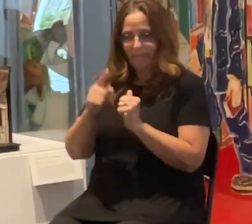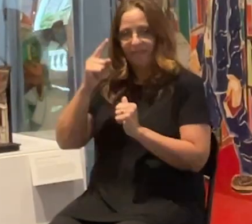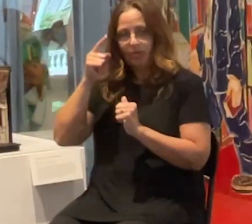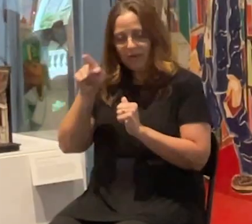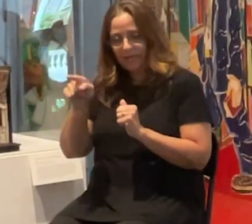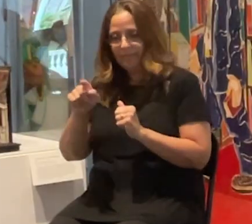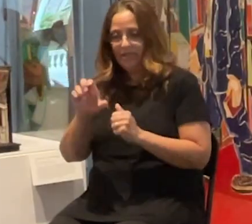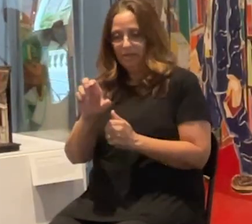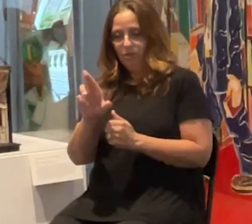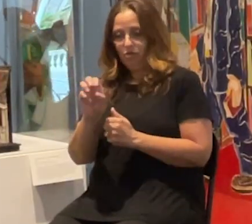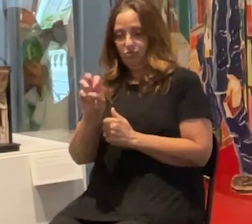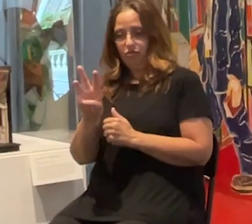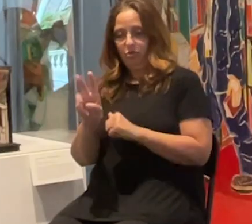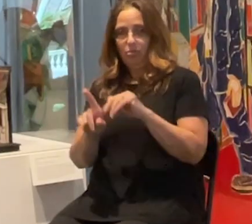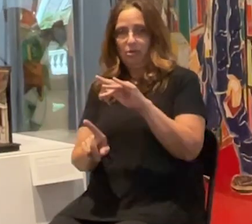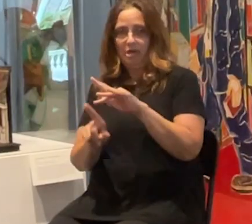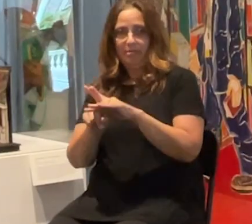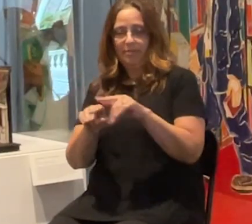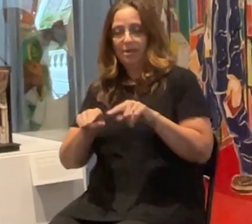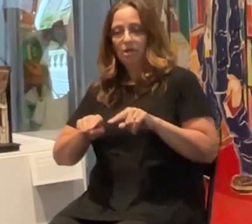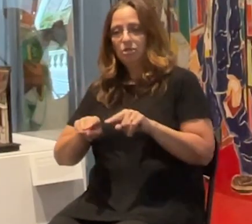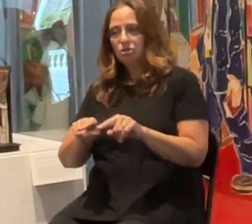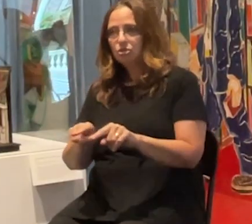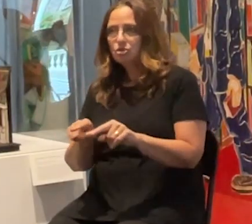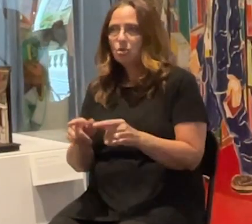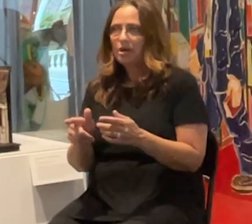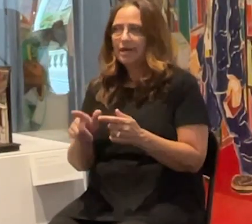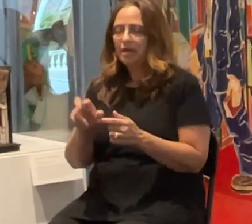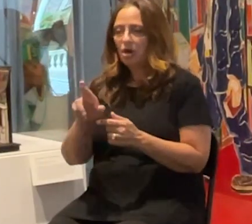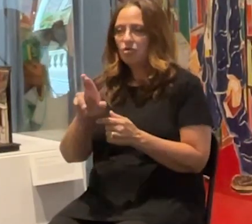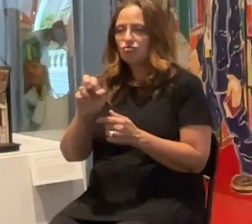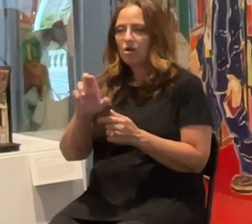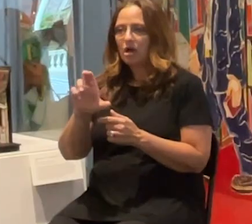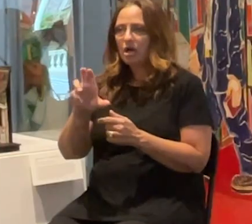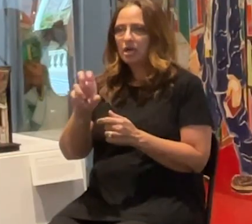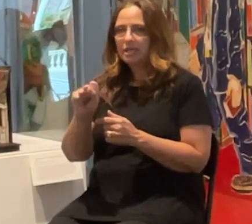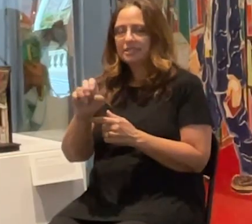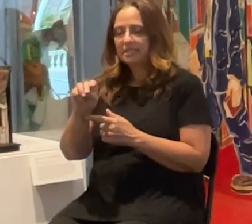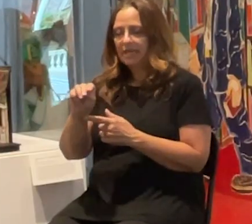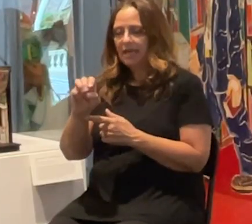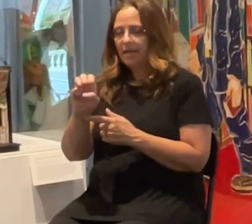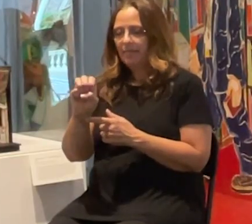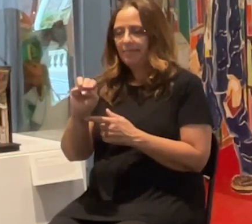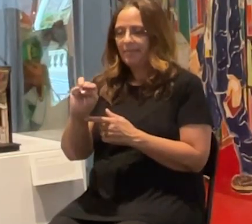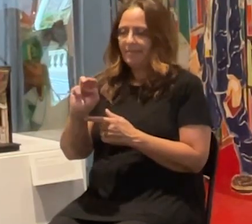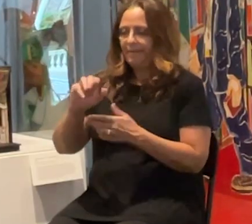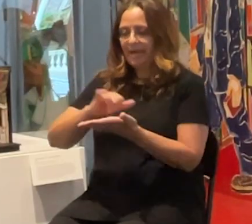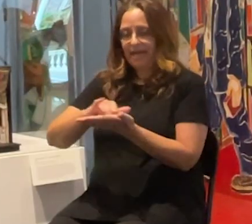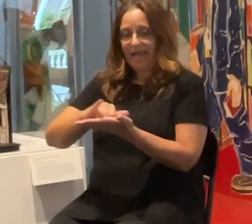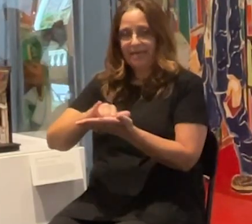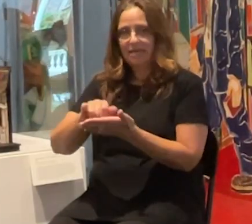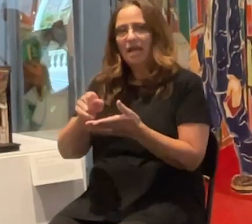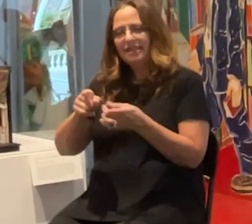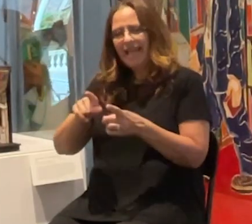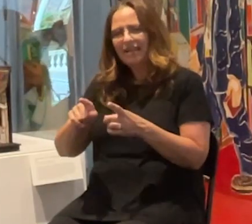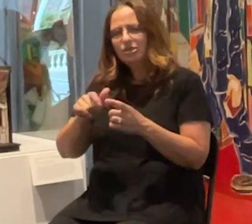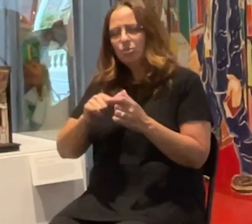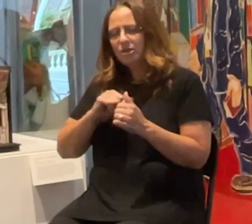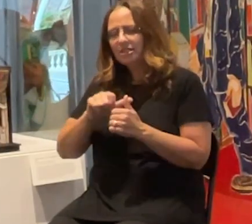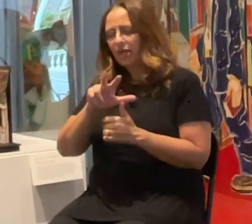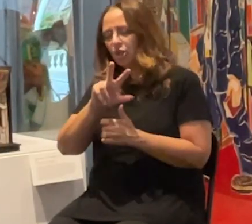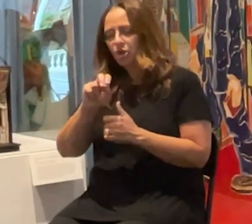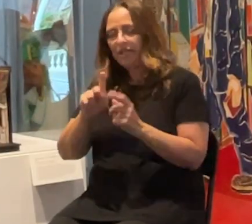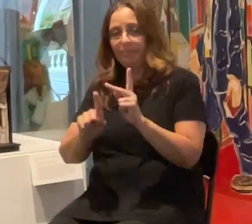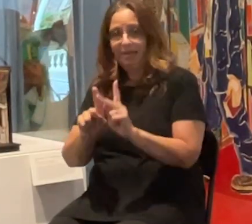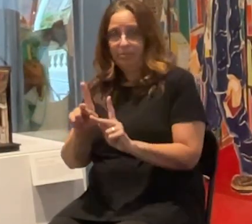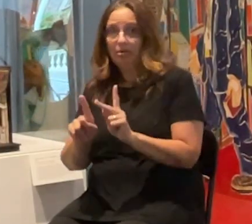and go, like during Ruckus Manhattan, it might be 30 people at one time, at any given time. And then I think on the bookstore, it was